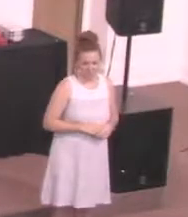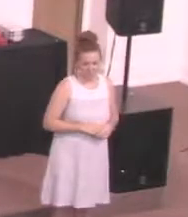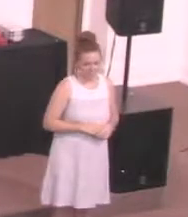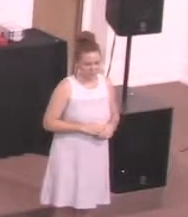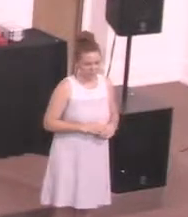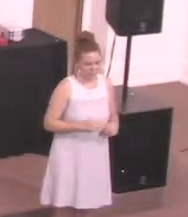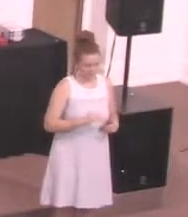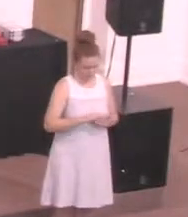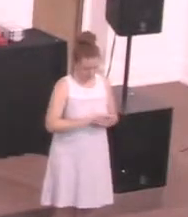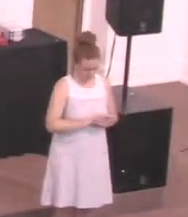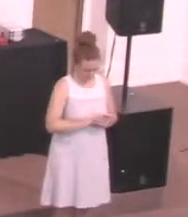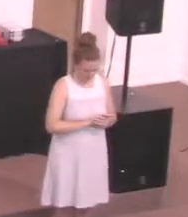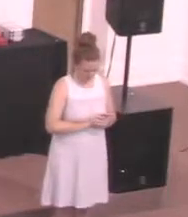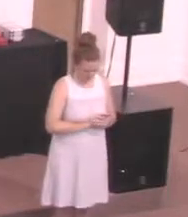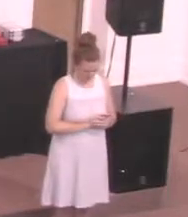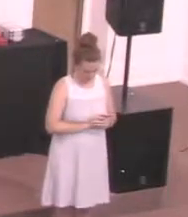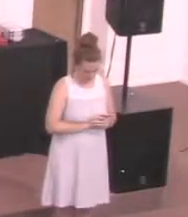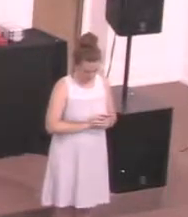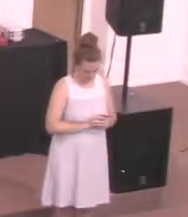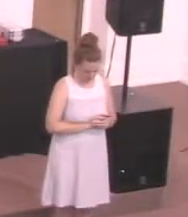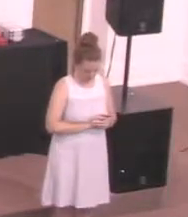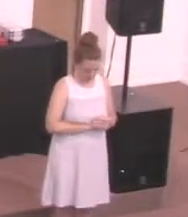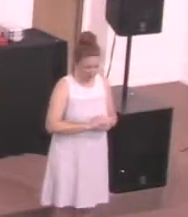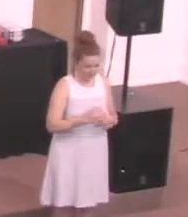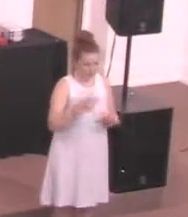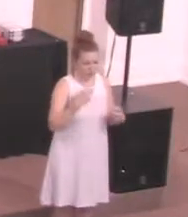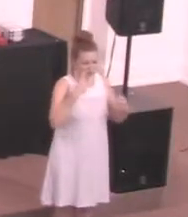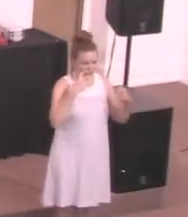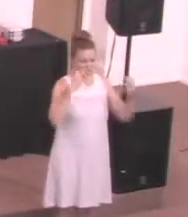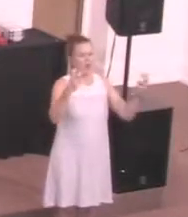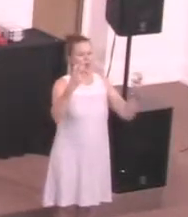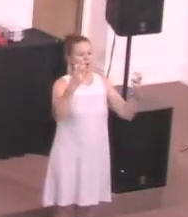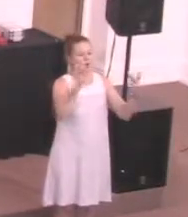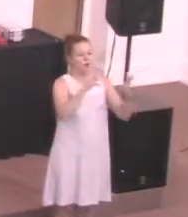Let's do it again. I bet you got more. 1, 2, 3, shout it.